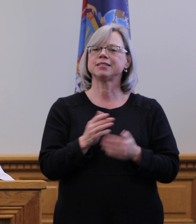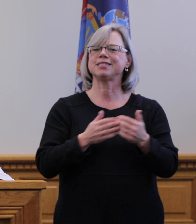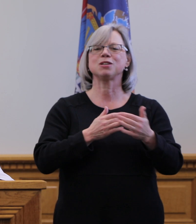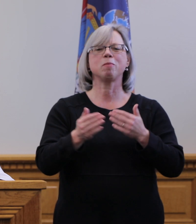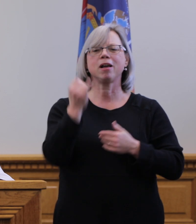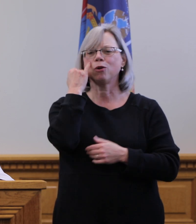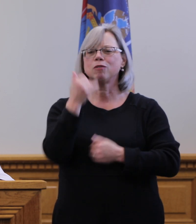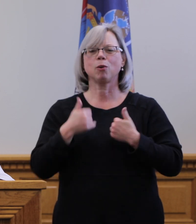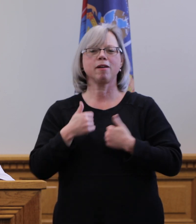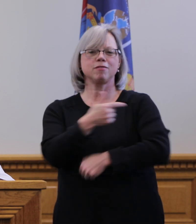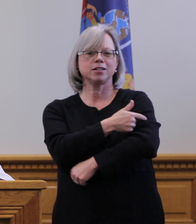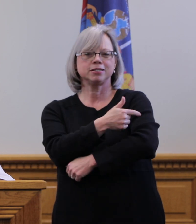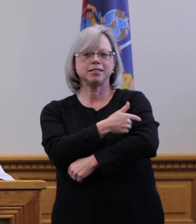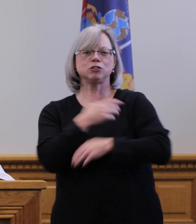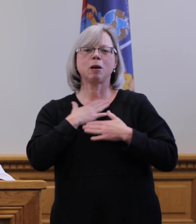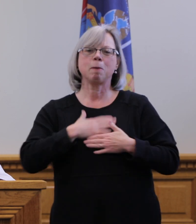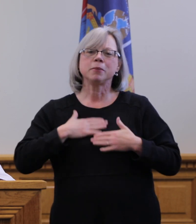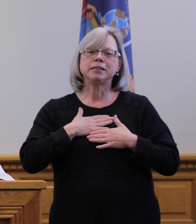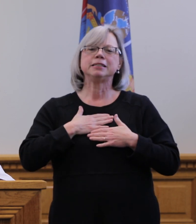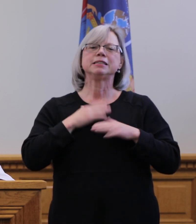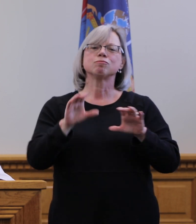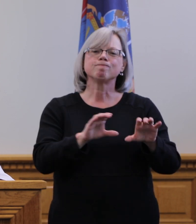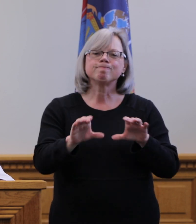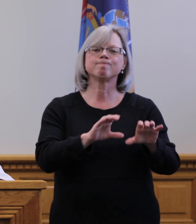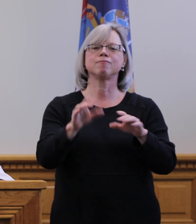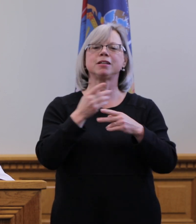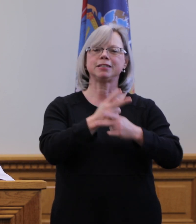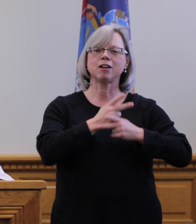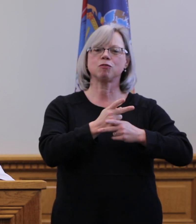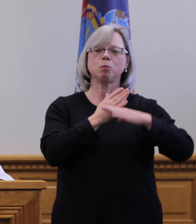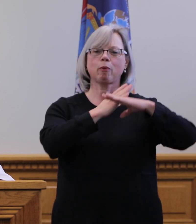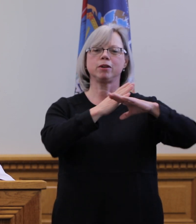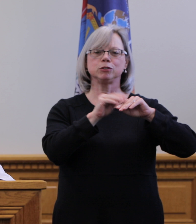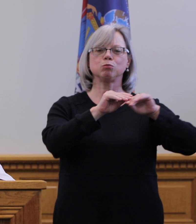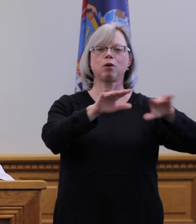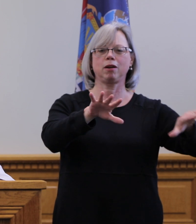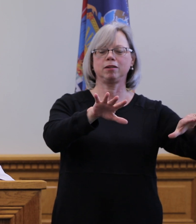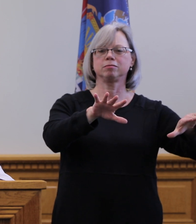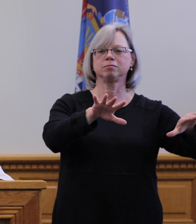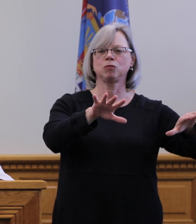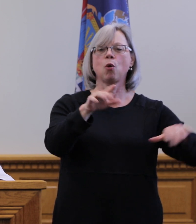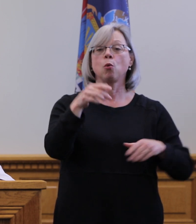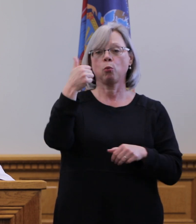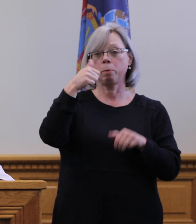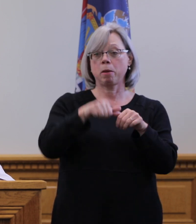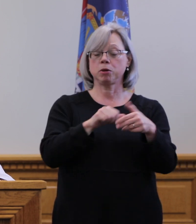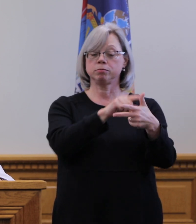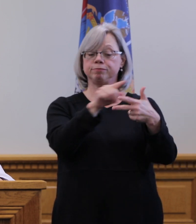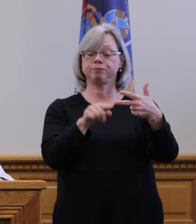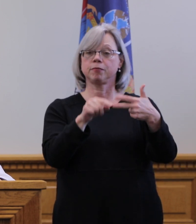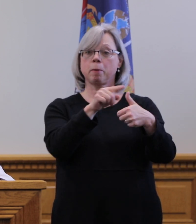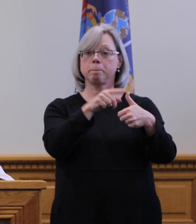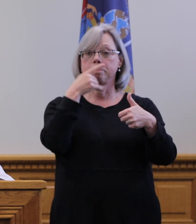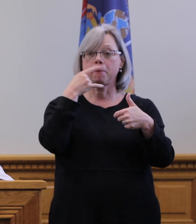of your vaccination status, please be proactive and responsible about preventing the spread of the virus. Remember the 3 W's. Wear a